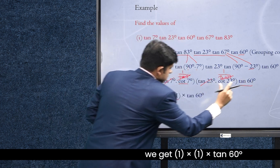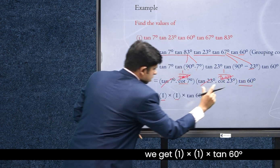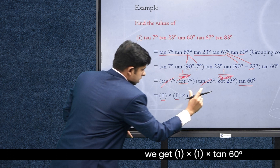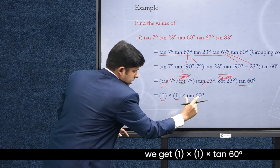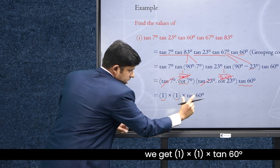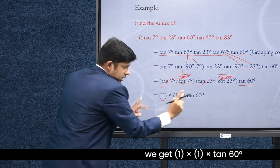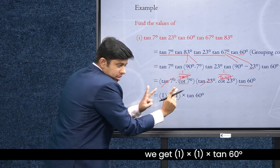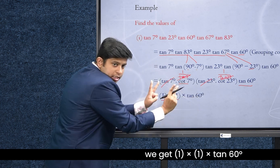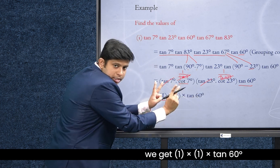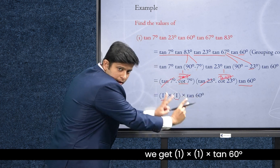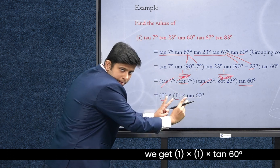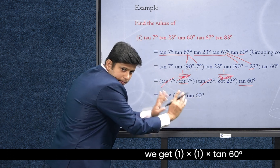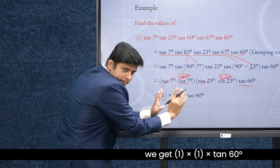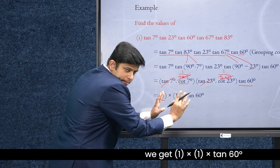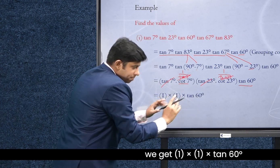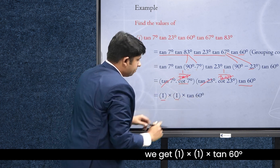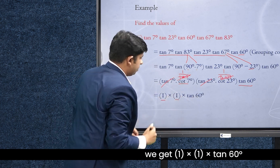We get 1 into 1 into tan 60 degrees.